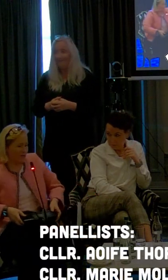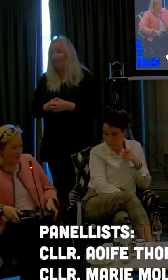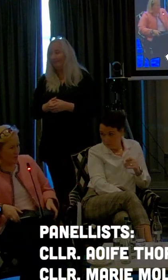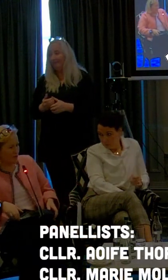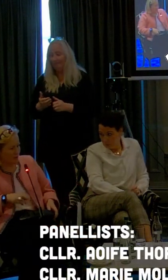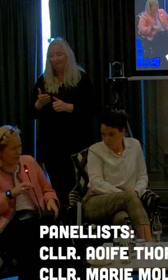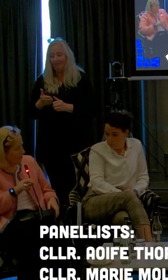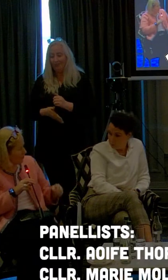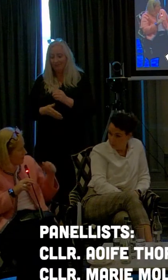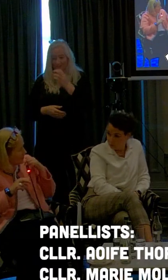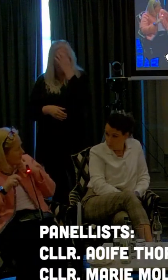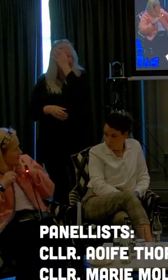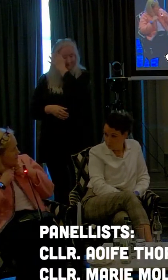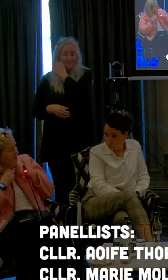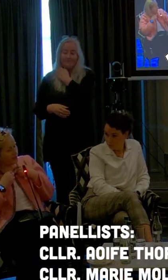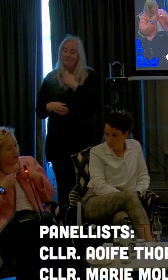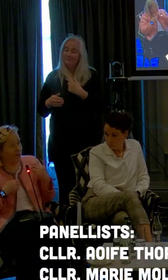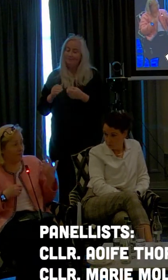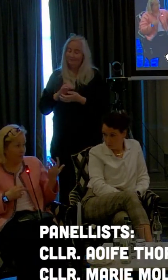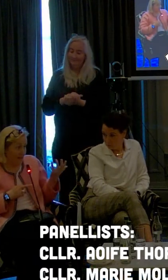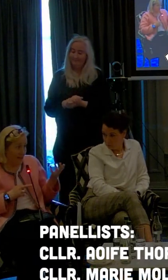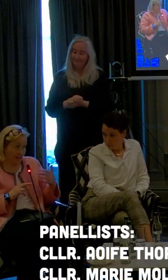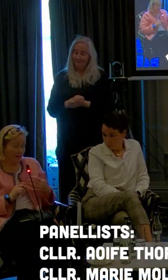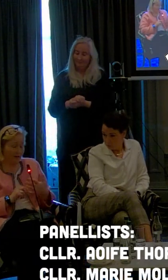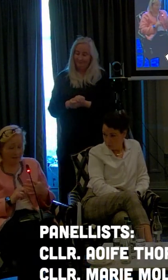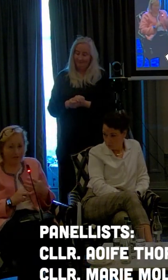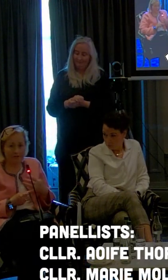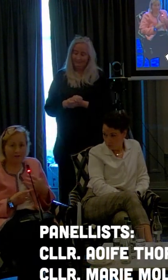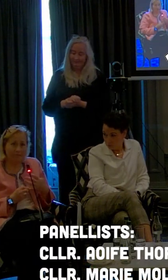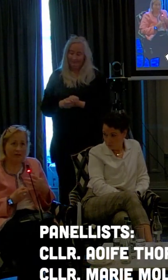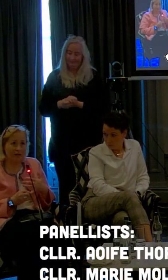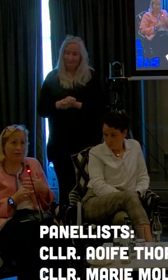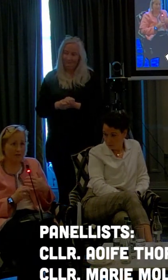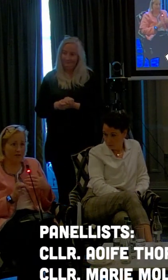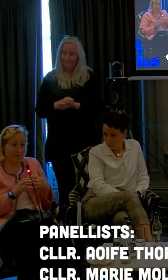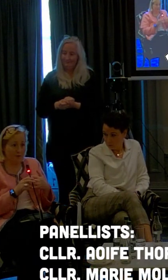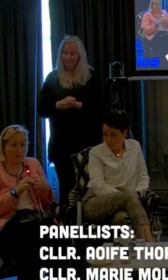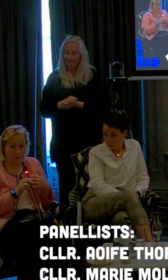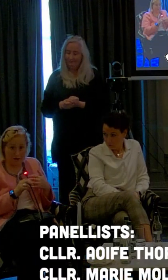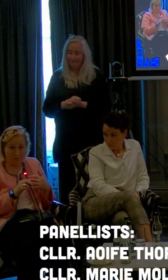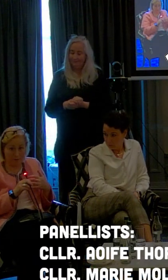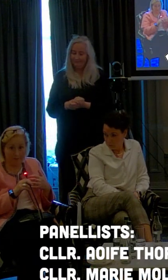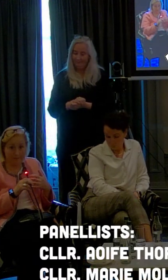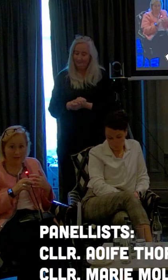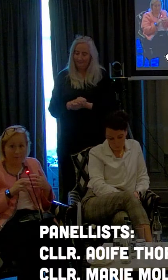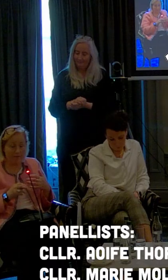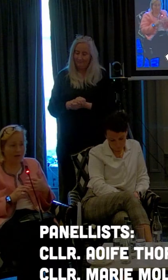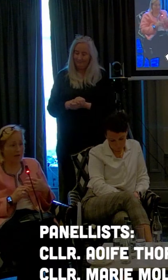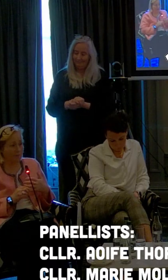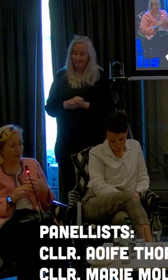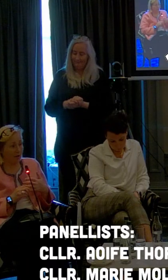The question, I suppose, is what do I think are the obstacles? I think being a councillor needs to become a full-time job.